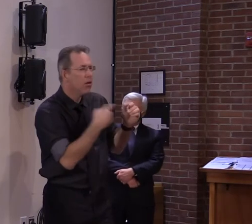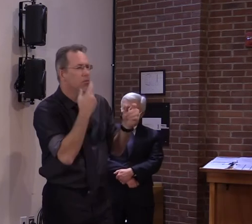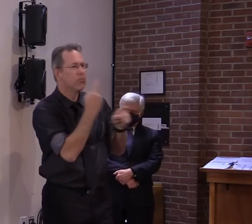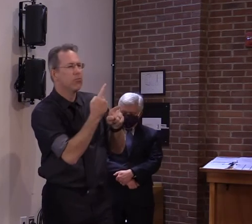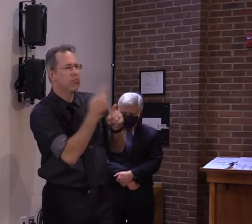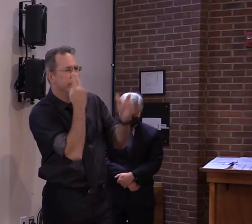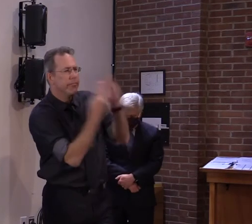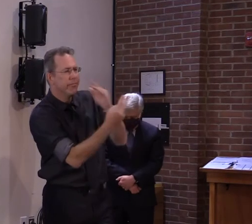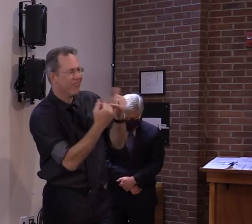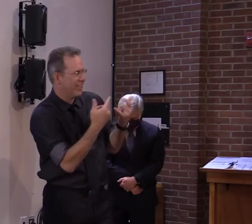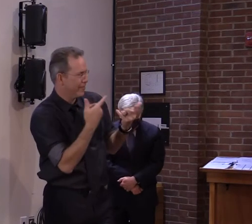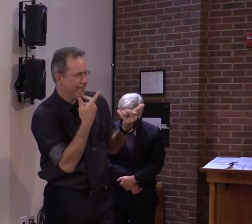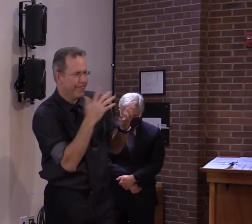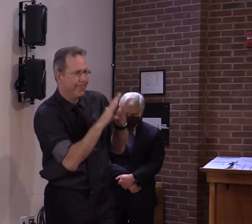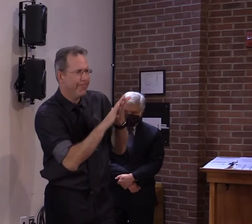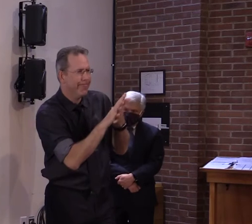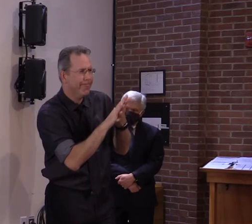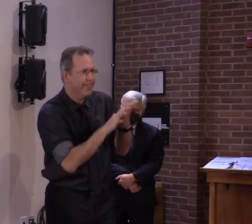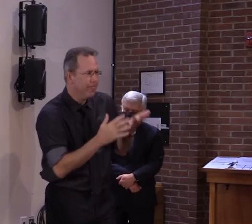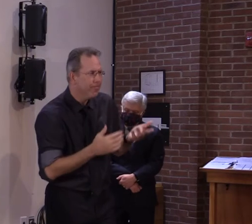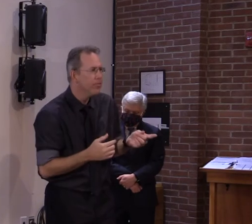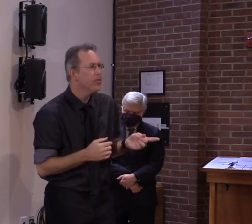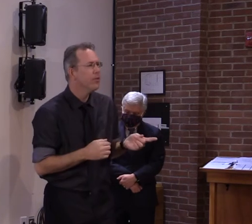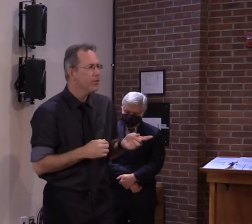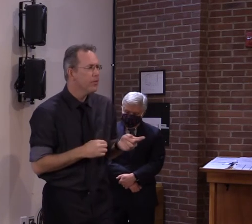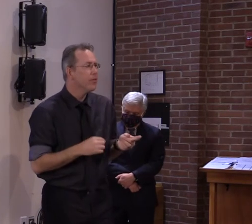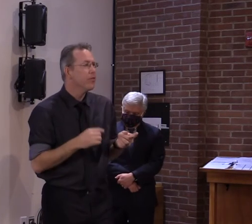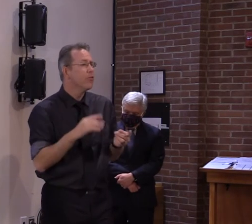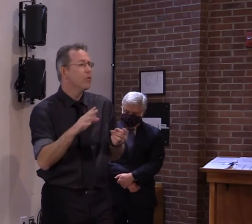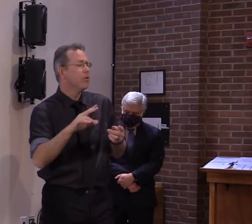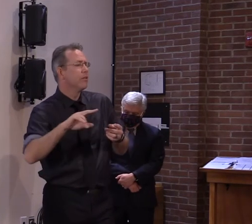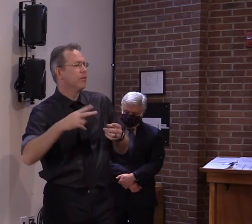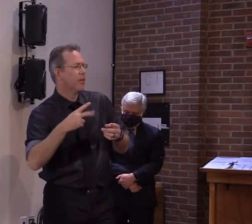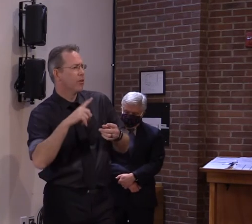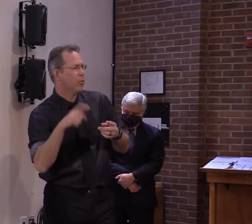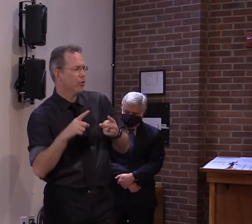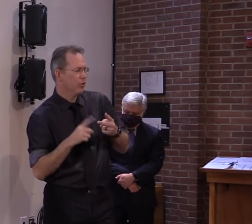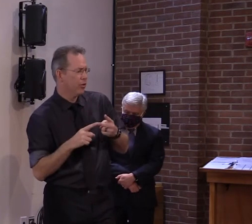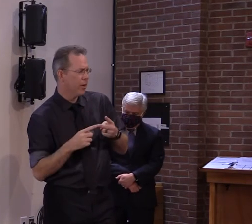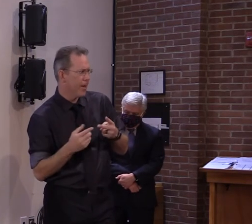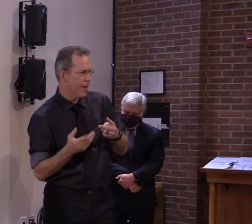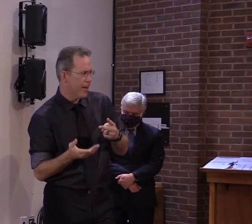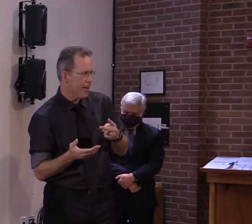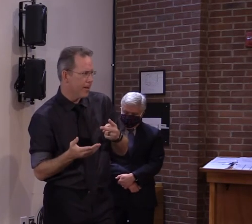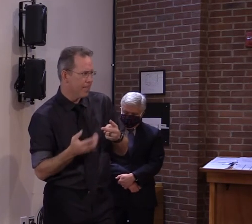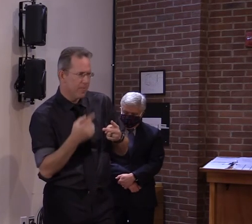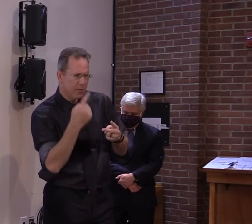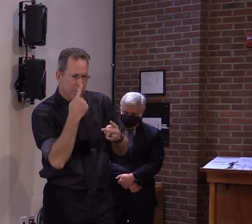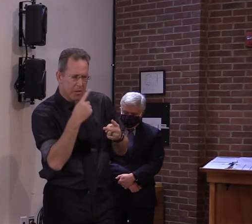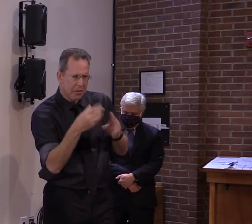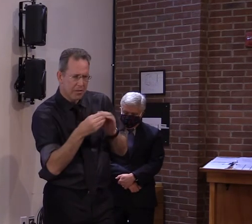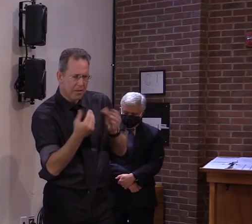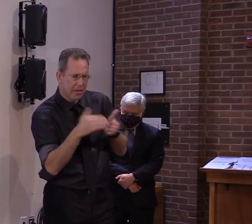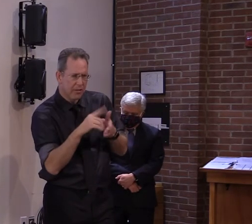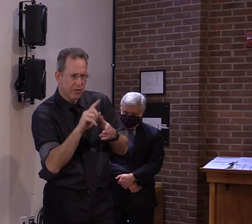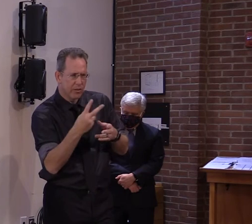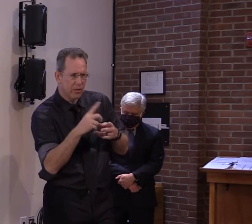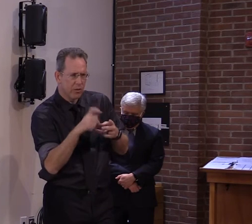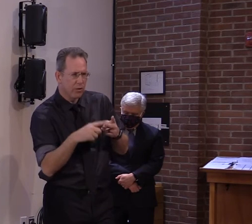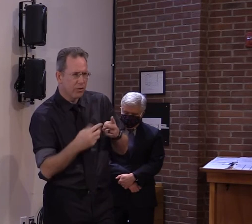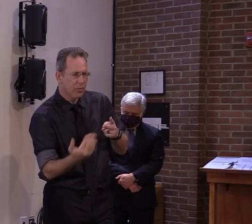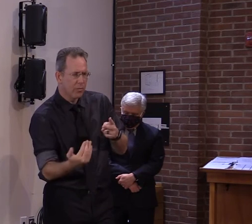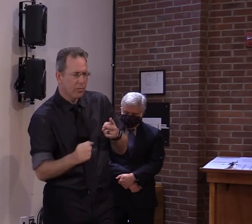the second part of it, and maybe you could just rephrase the second part so I fully understand what you're looking for.